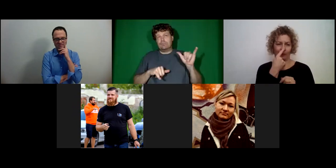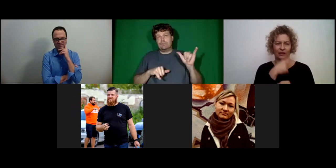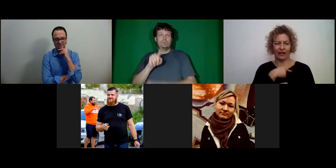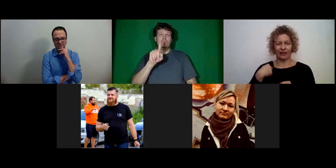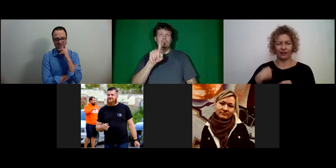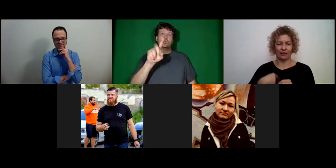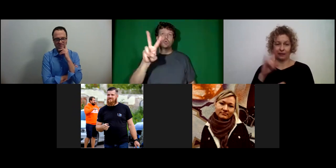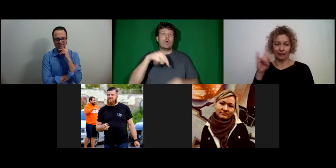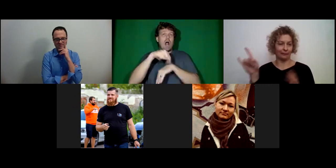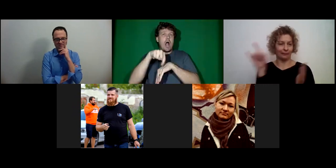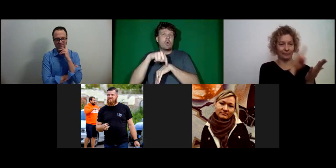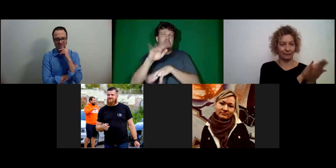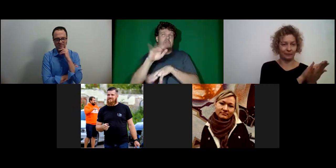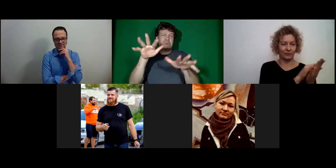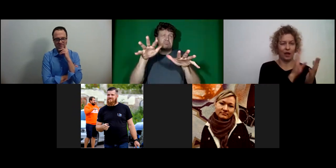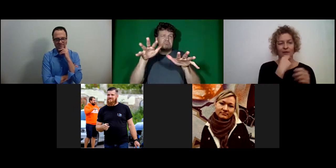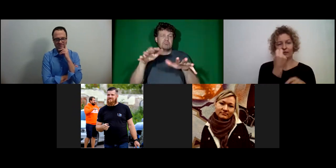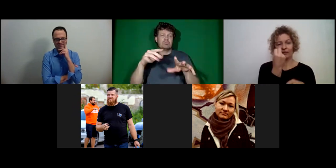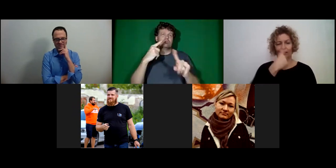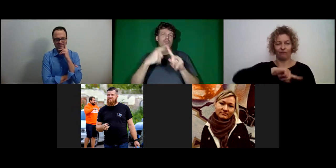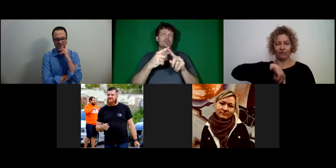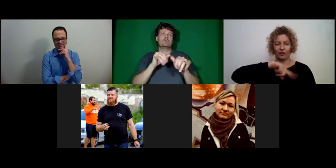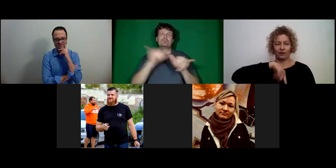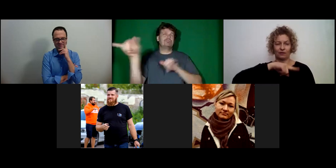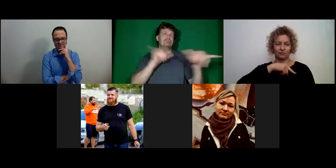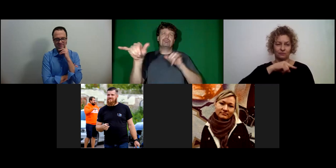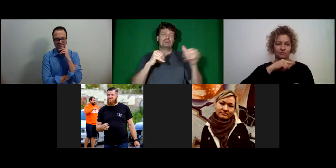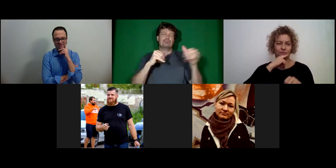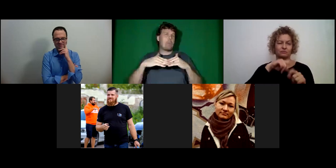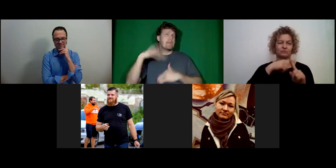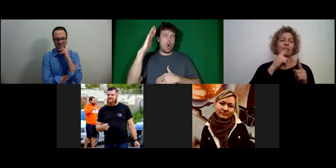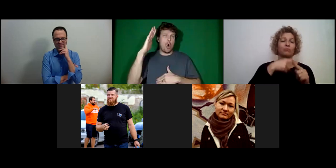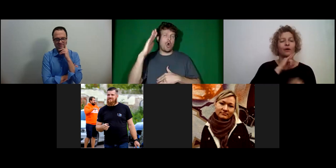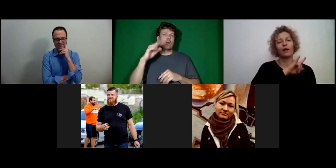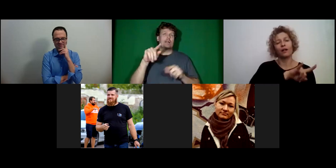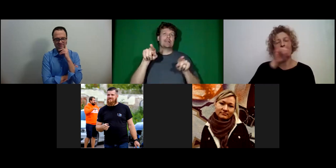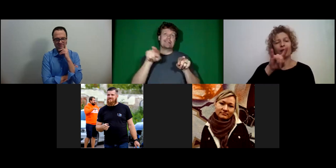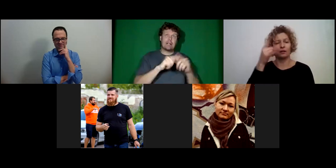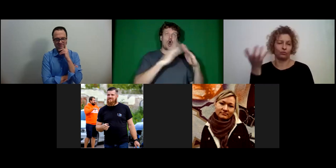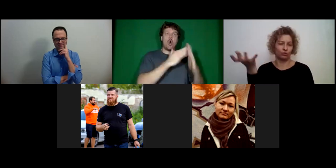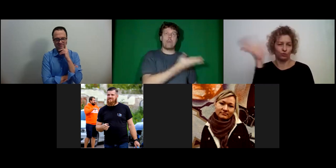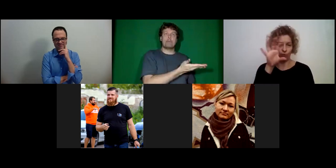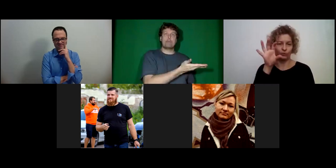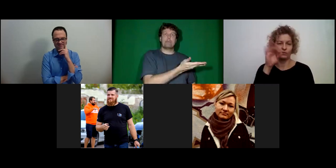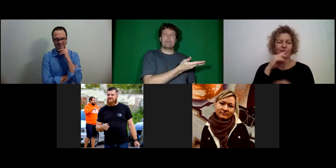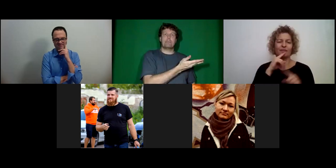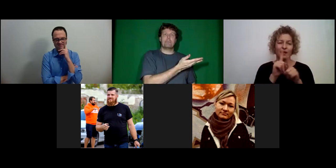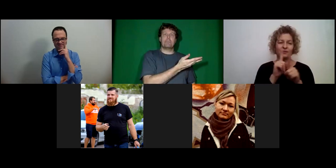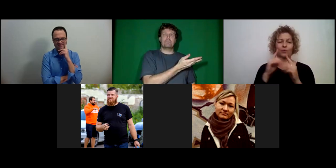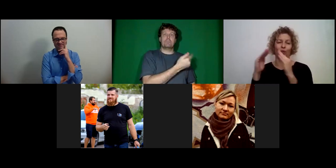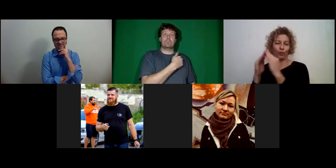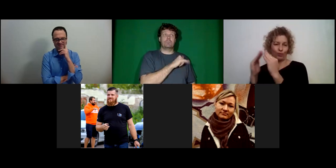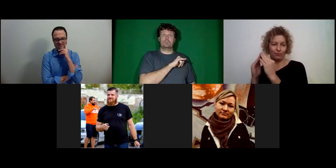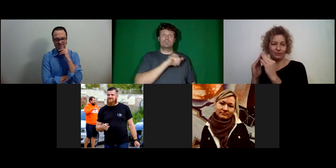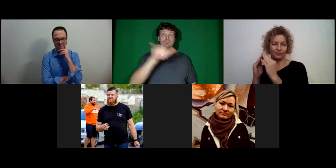That's actually one area is close to China, and the travel from one area, from one side of Russia to the next, is 12 hours. And so actually we were flying all the